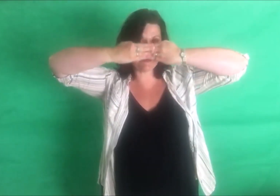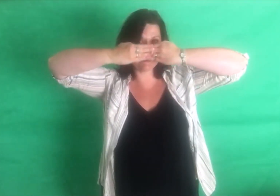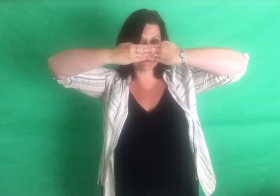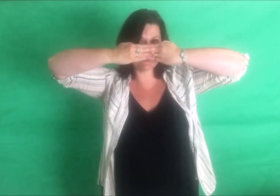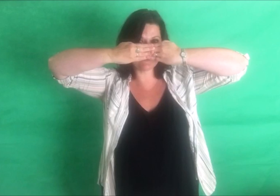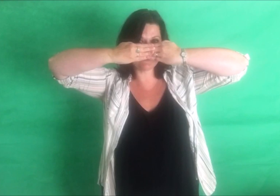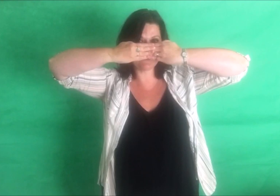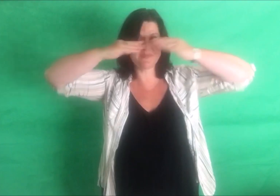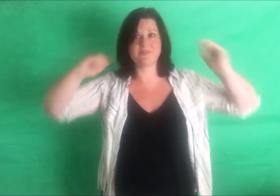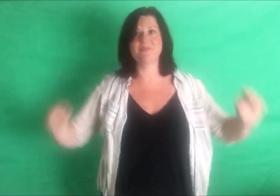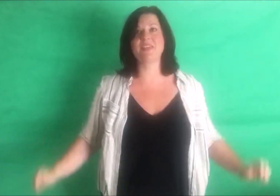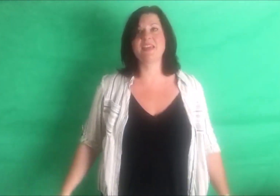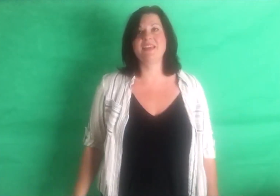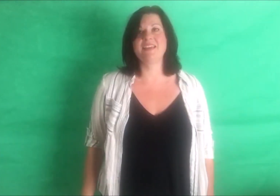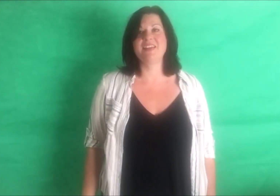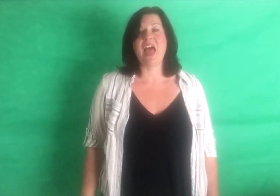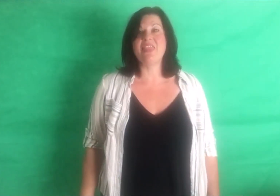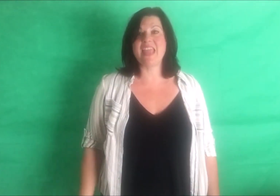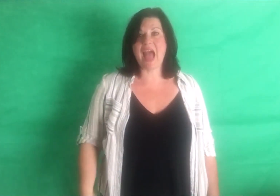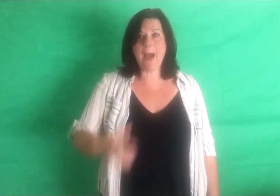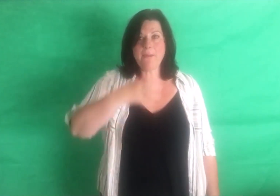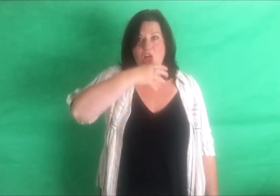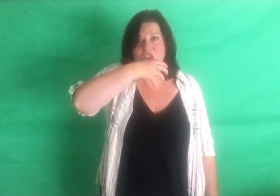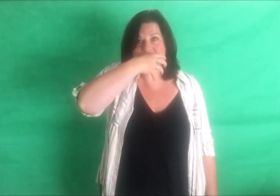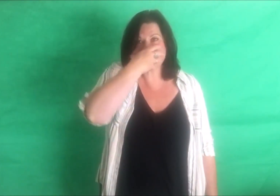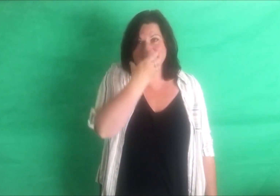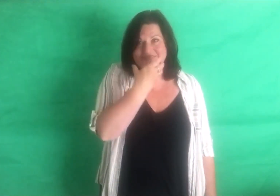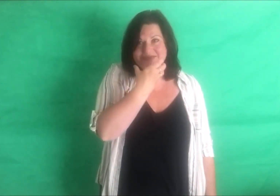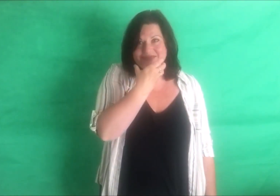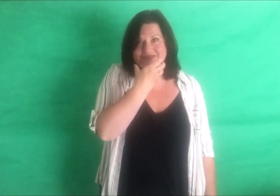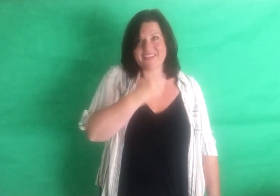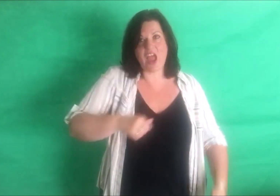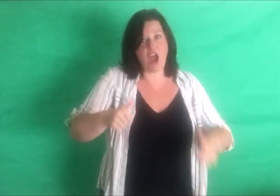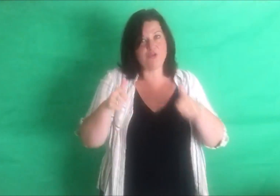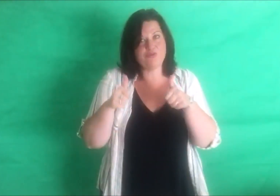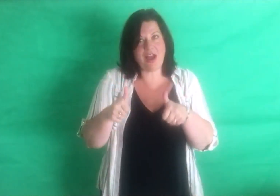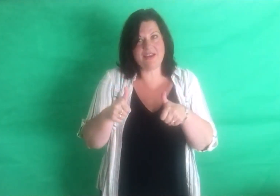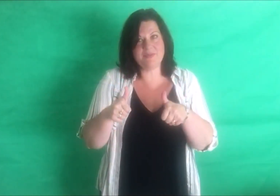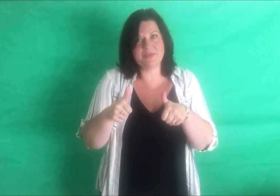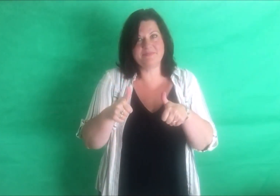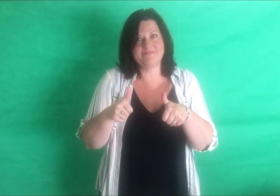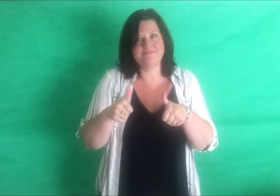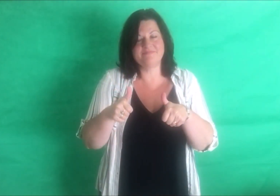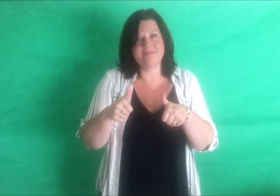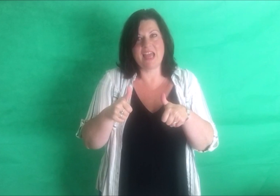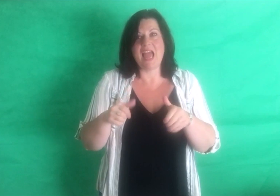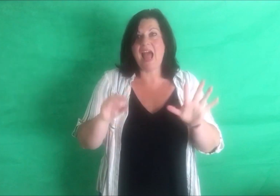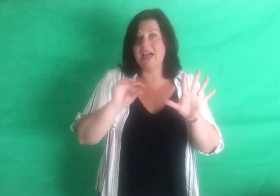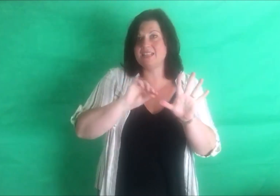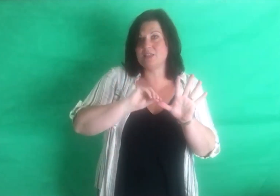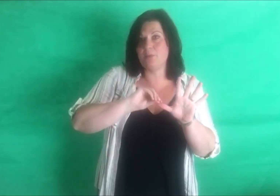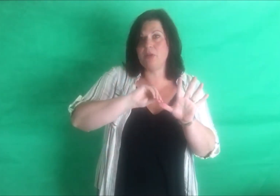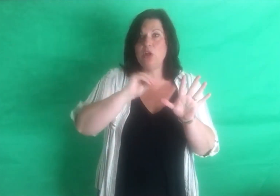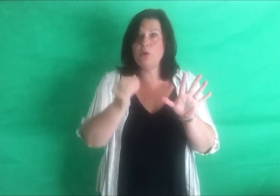night. The apples are ripe and the